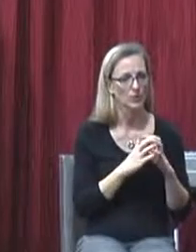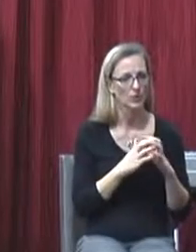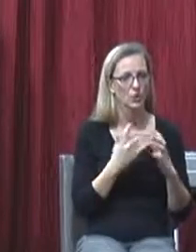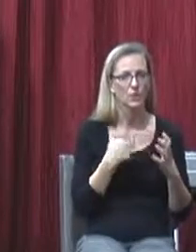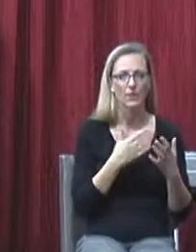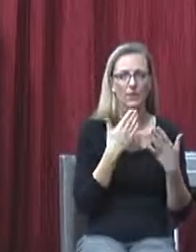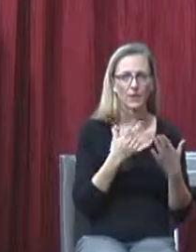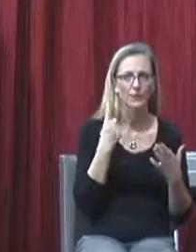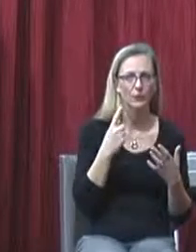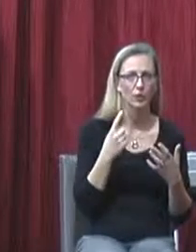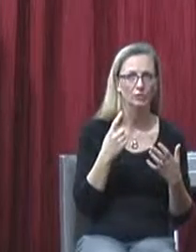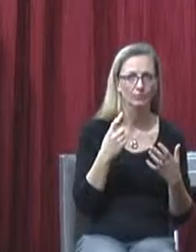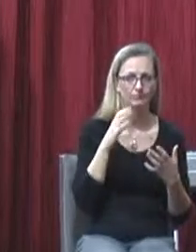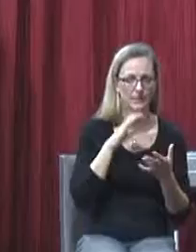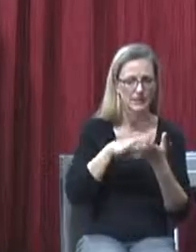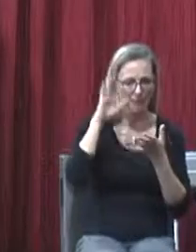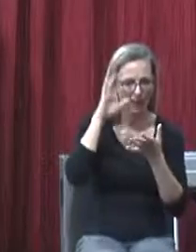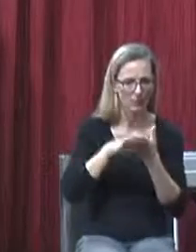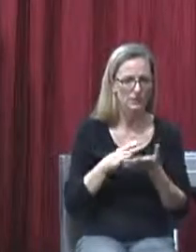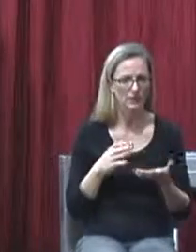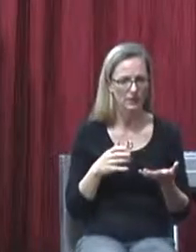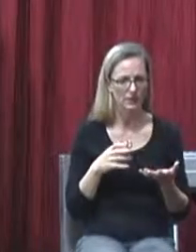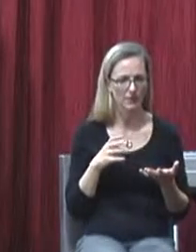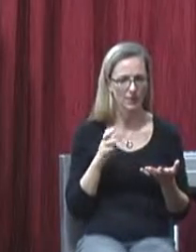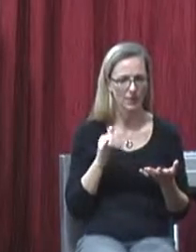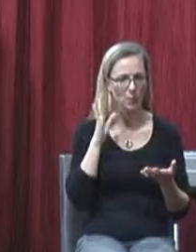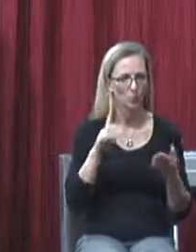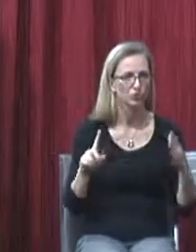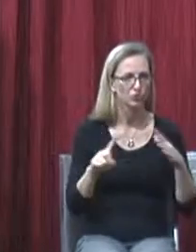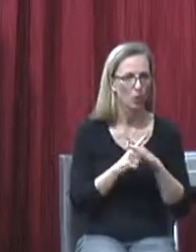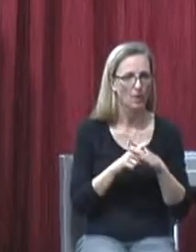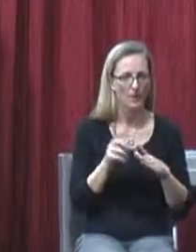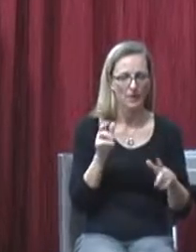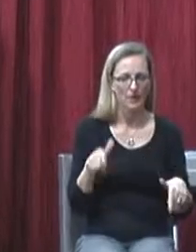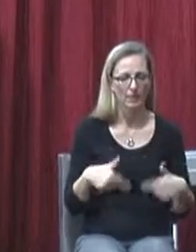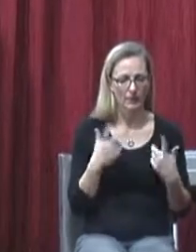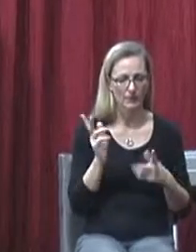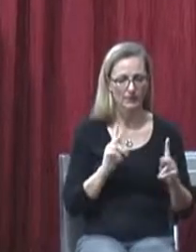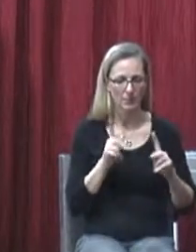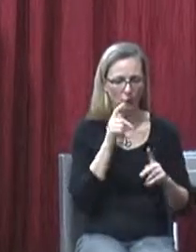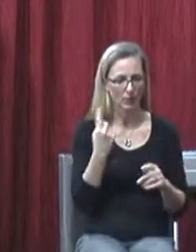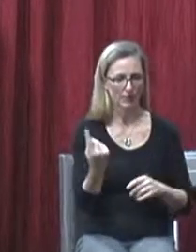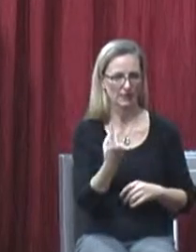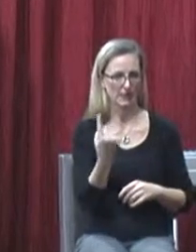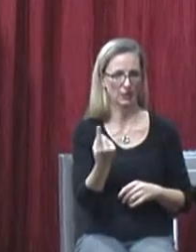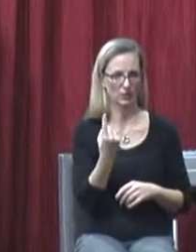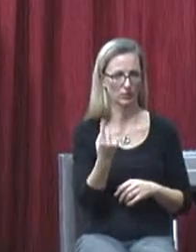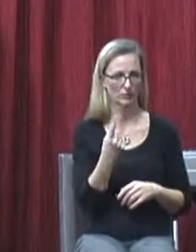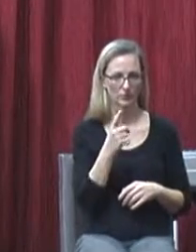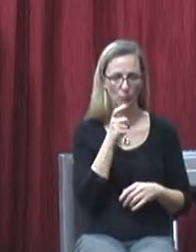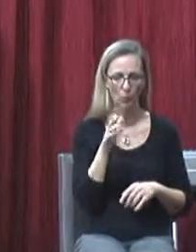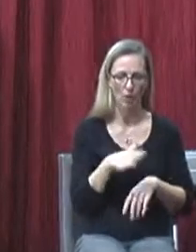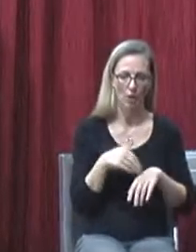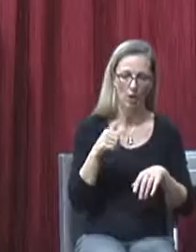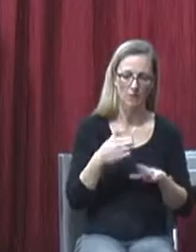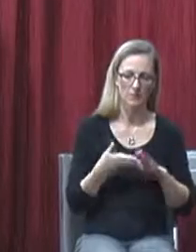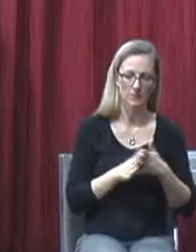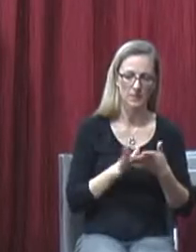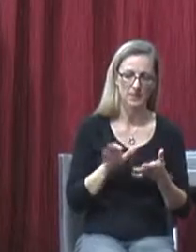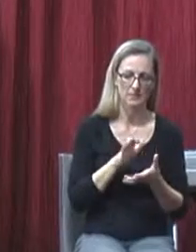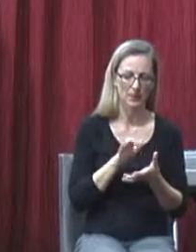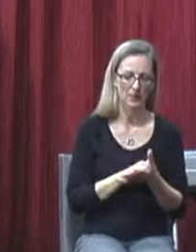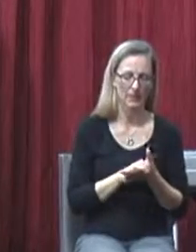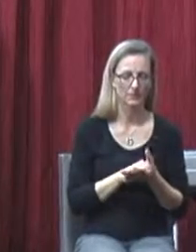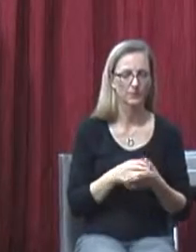you, Lord, for spouses yet to be identified in the lives of people who are single and are called to be married. We thank you